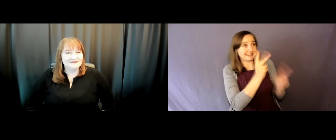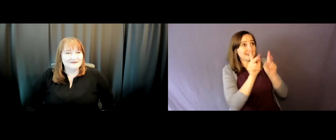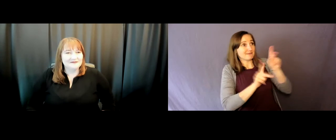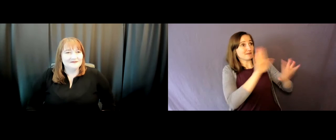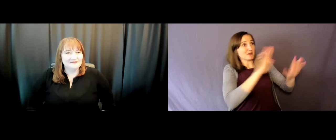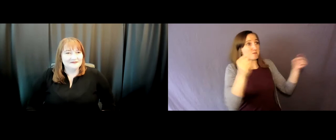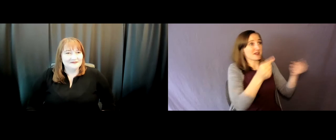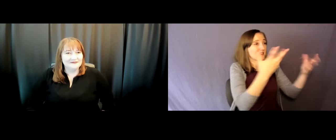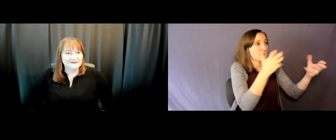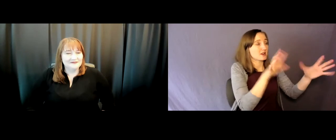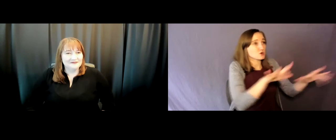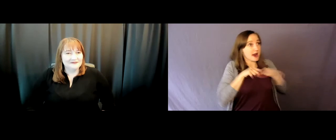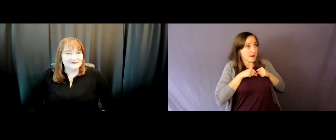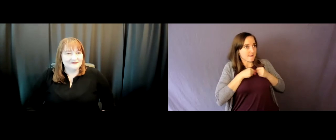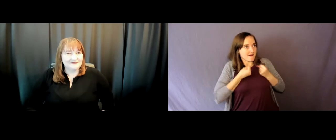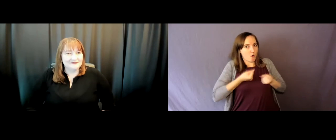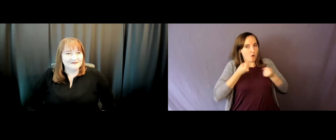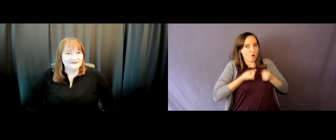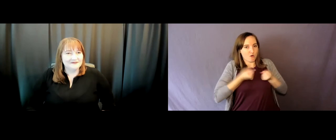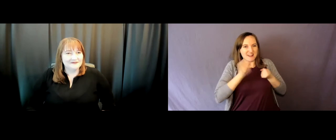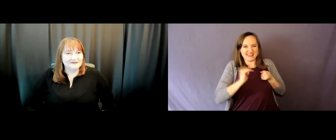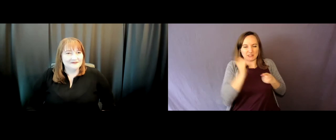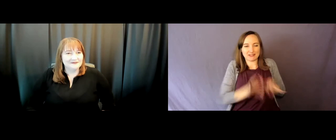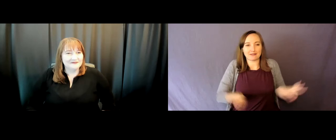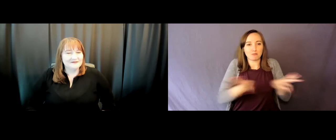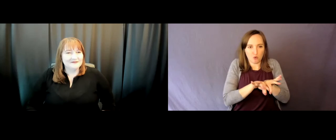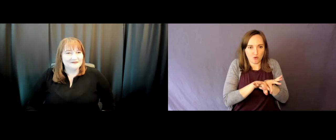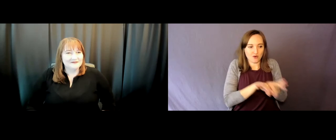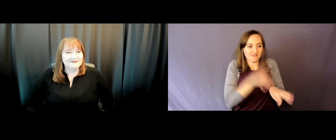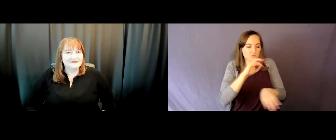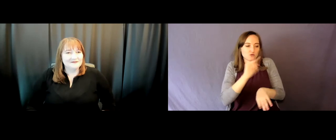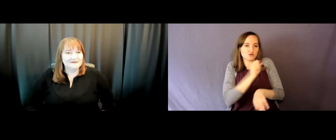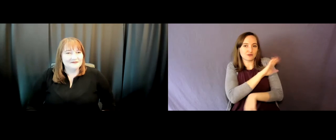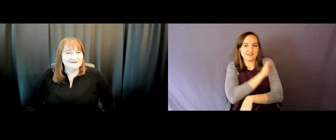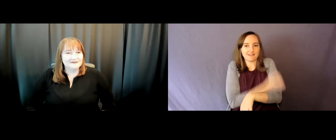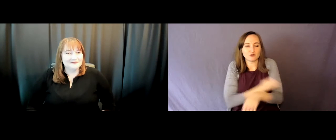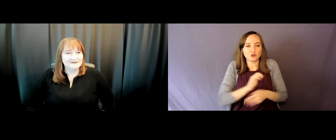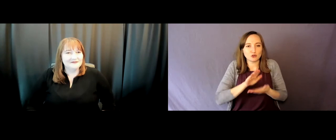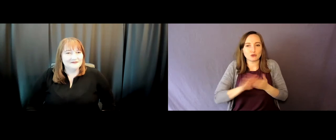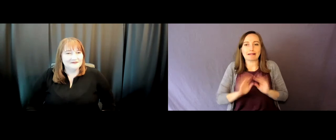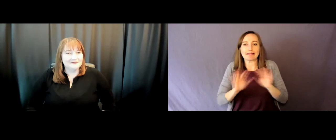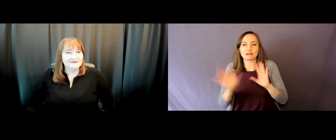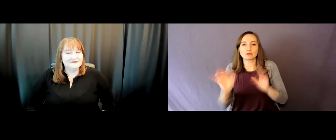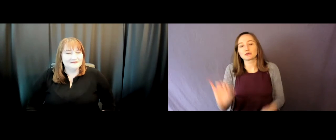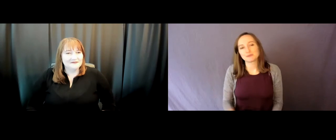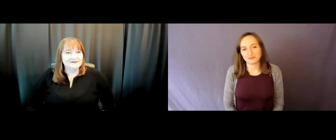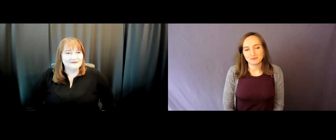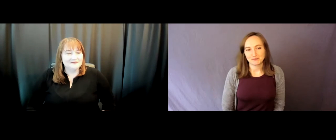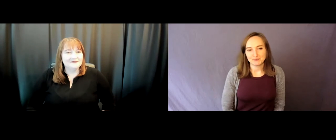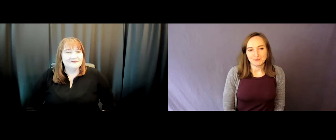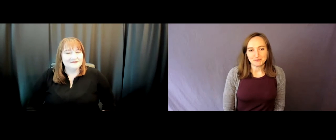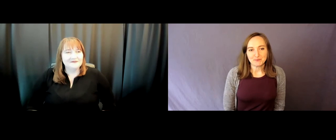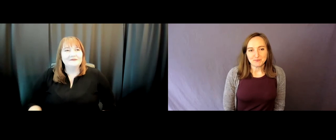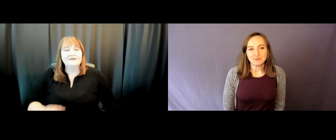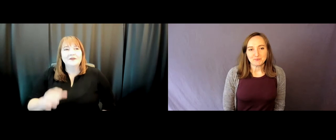away from you and they hold it. And so that's why it's very important to clear their energy also. For